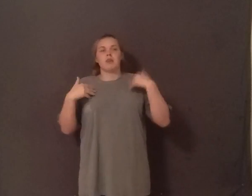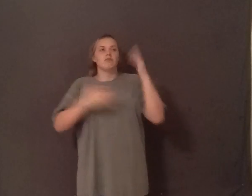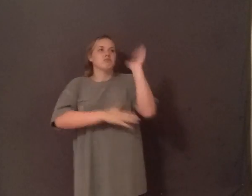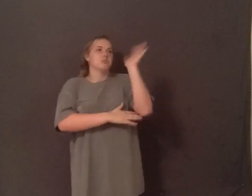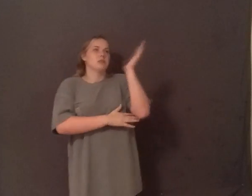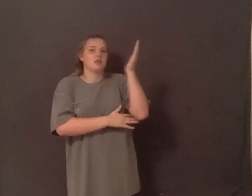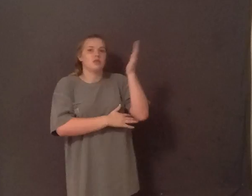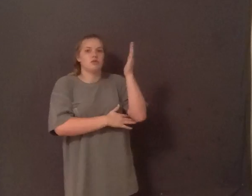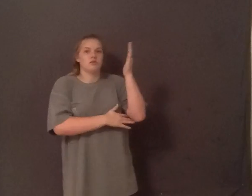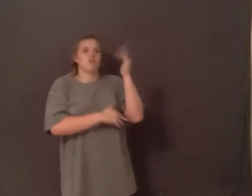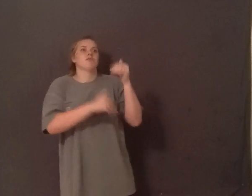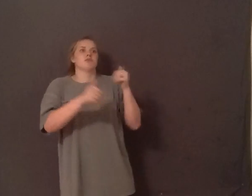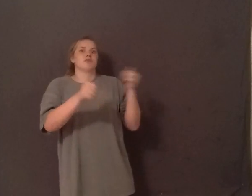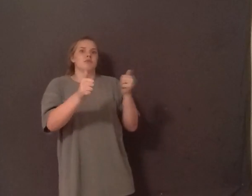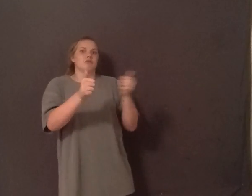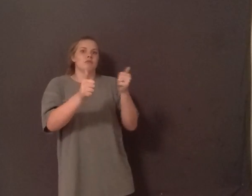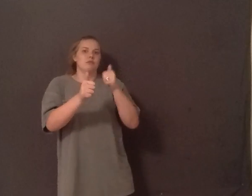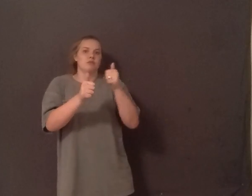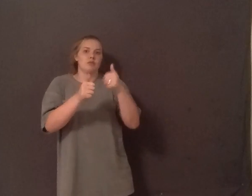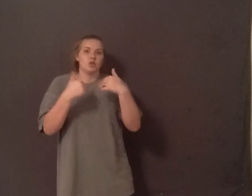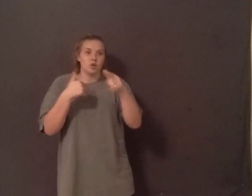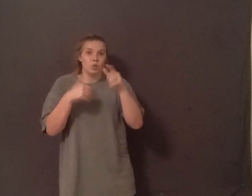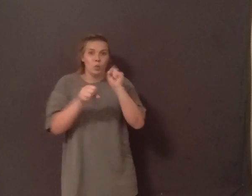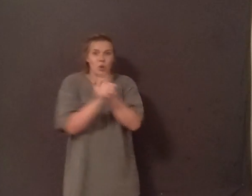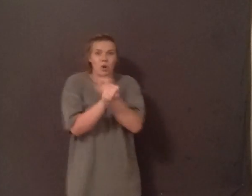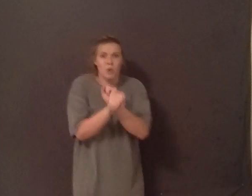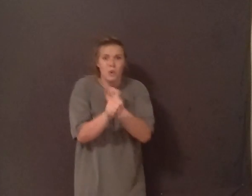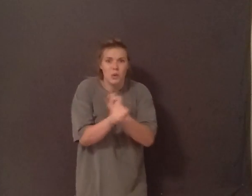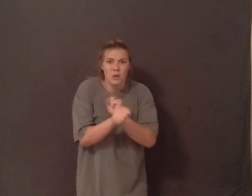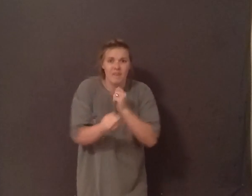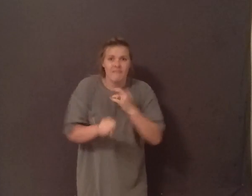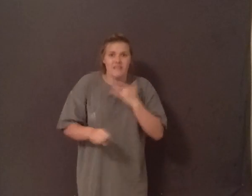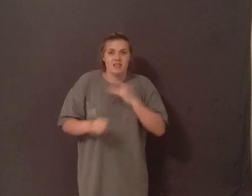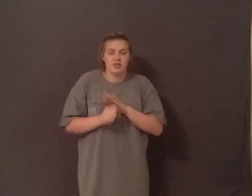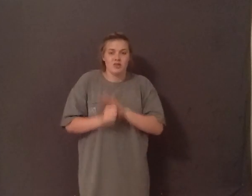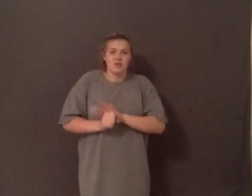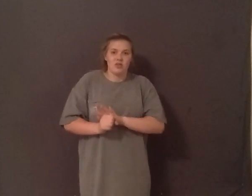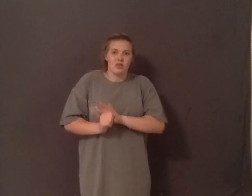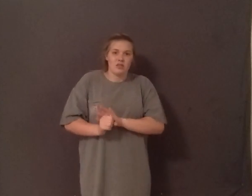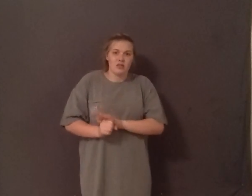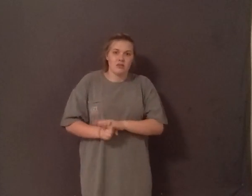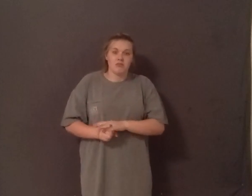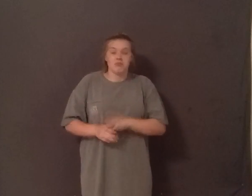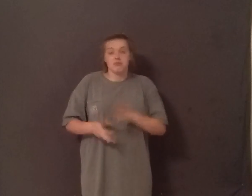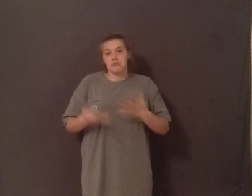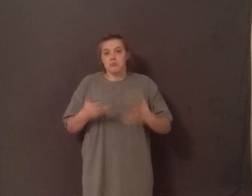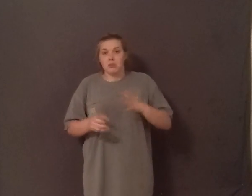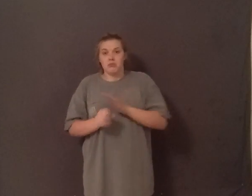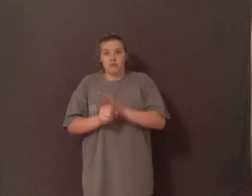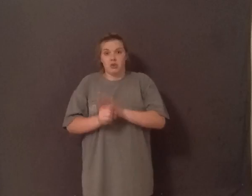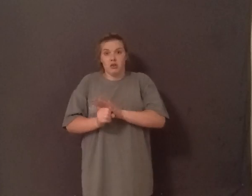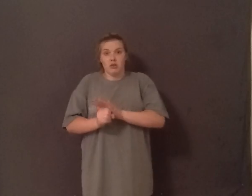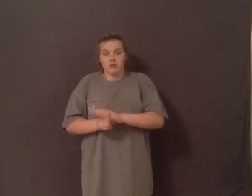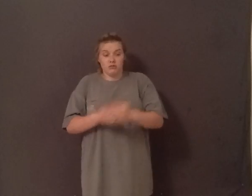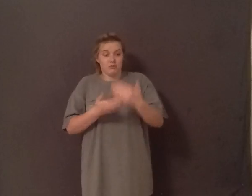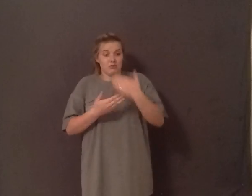coming up and you did the work and you were stressed while doing the work. So we naturally assumed the stress helped me to get my work done.